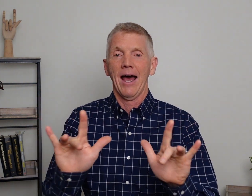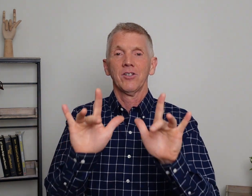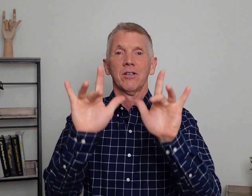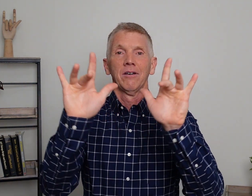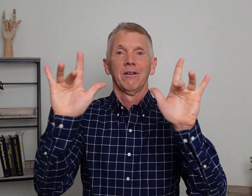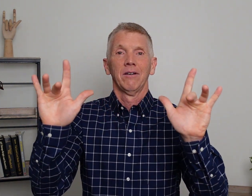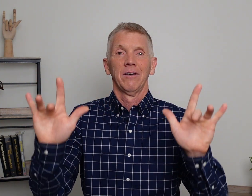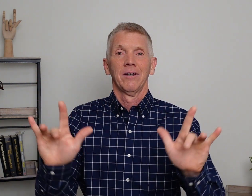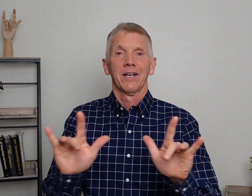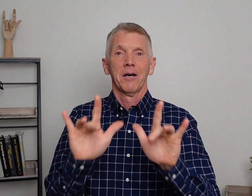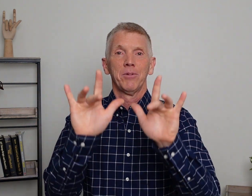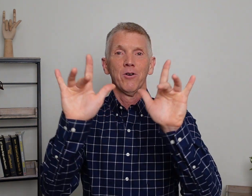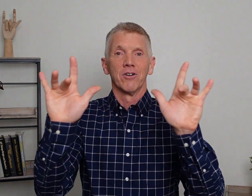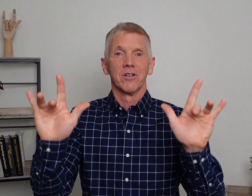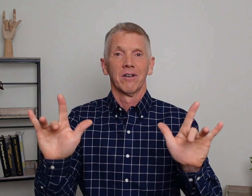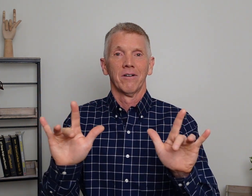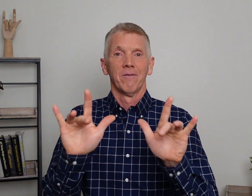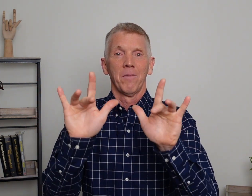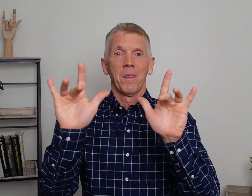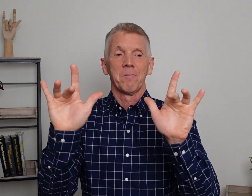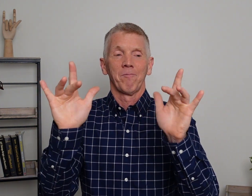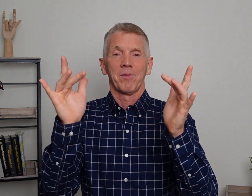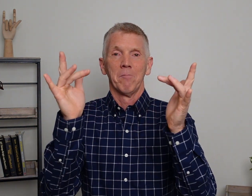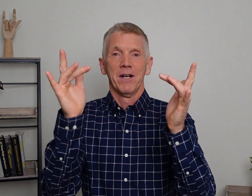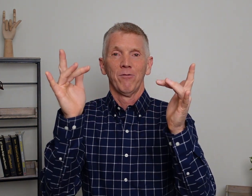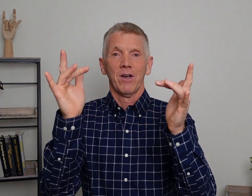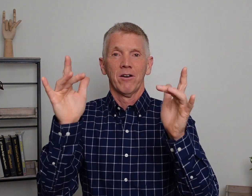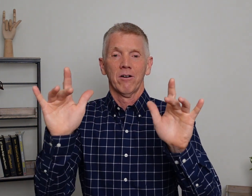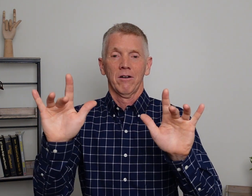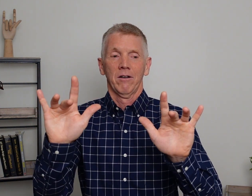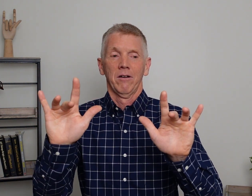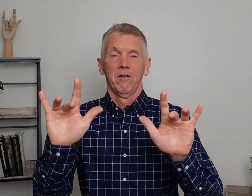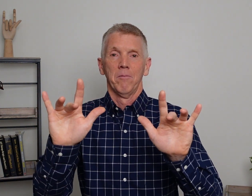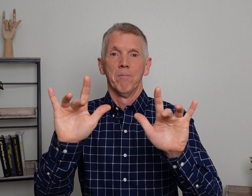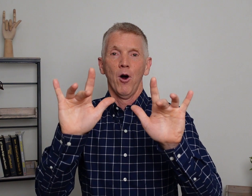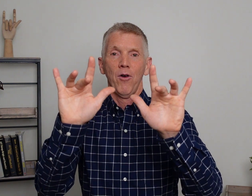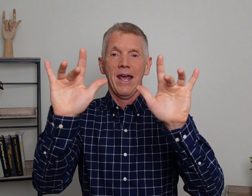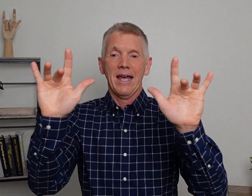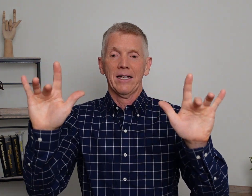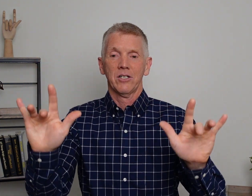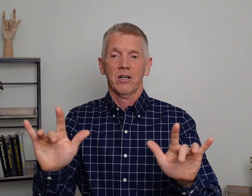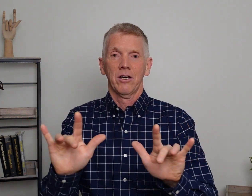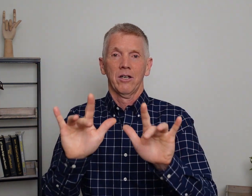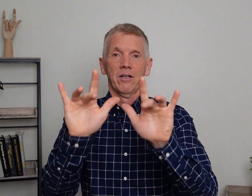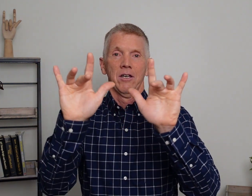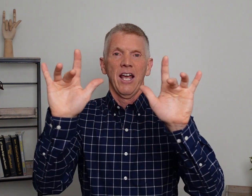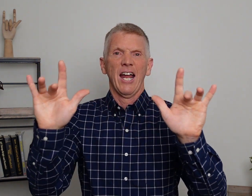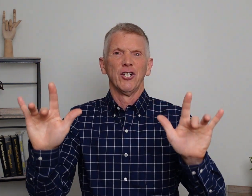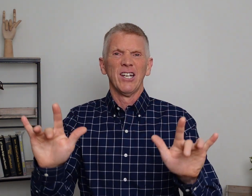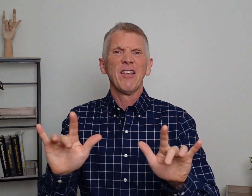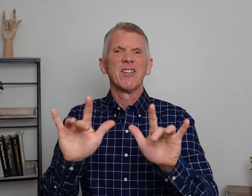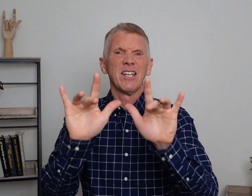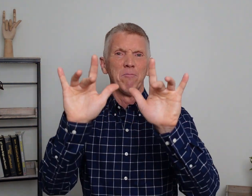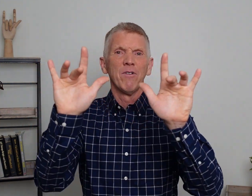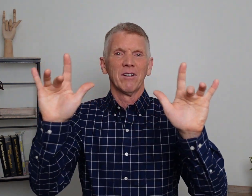as computers. Middle finger, both hands, and you'll either see it moving like